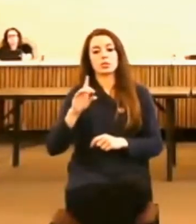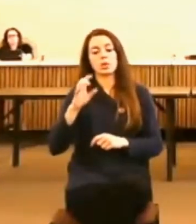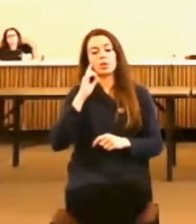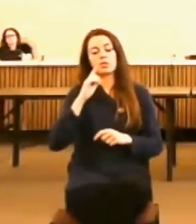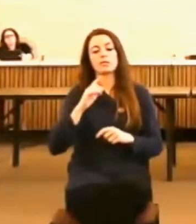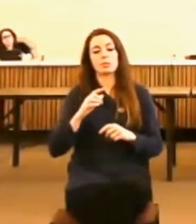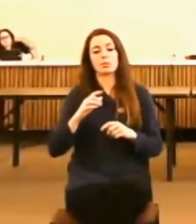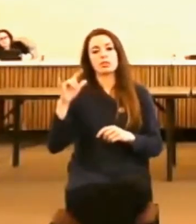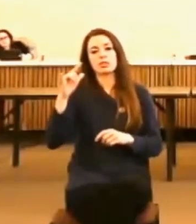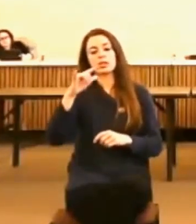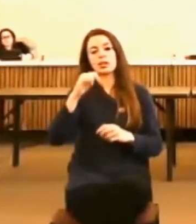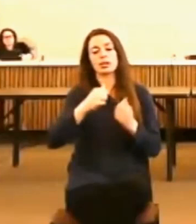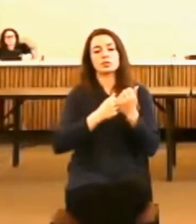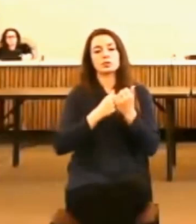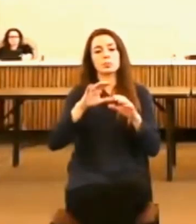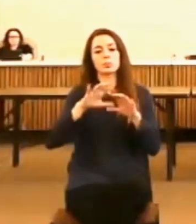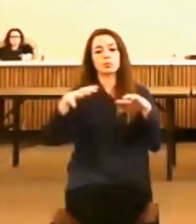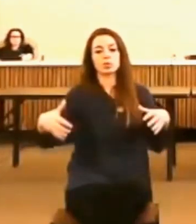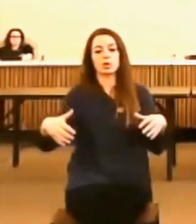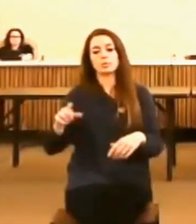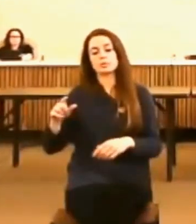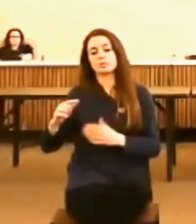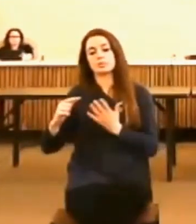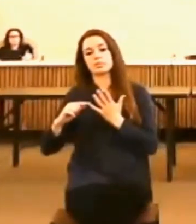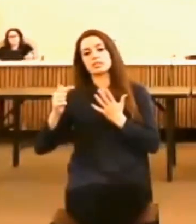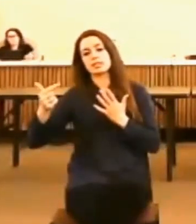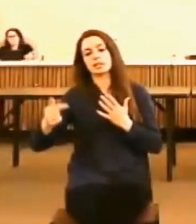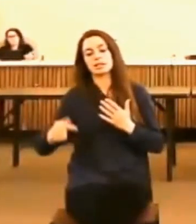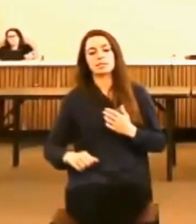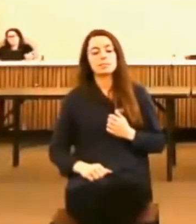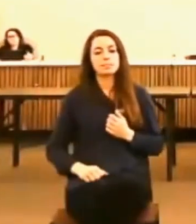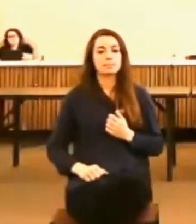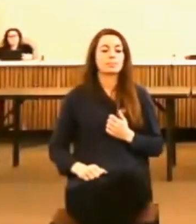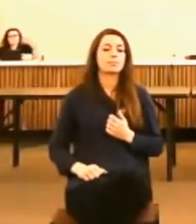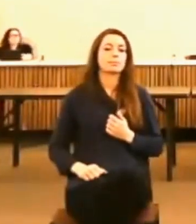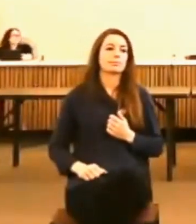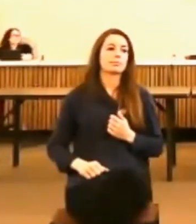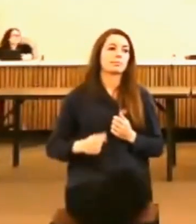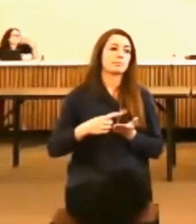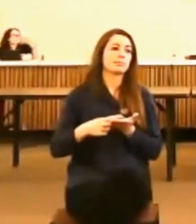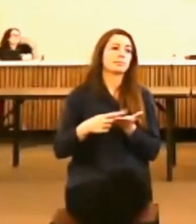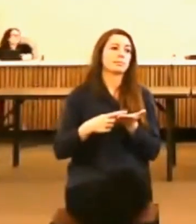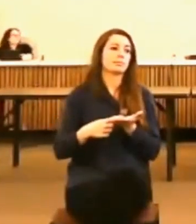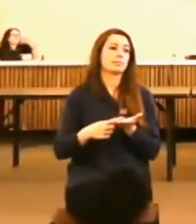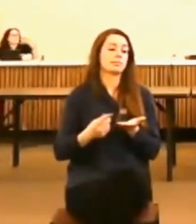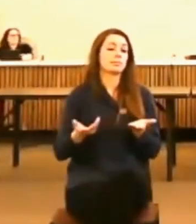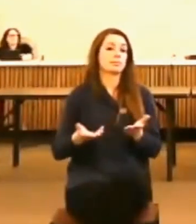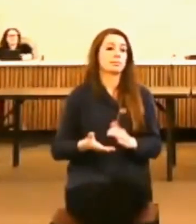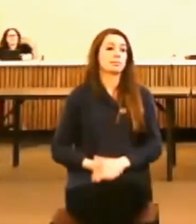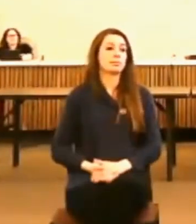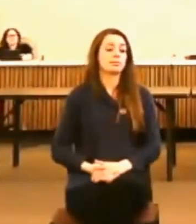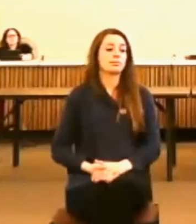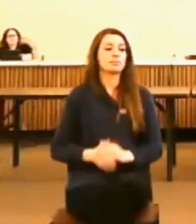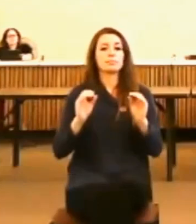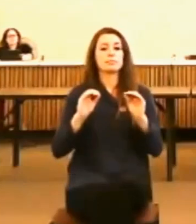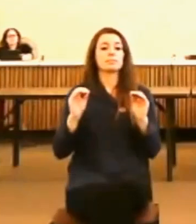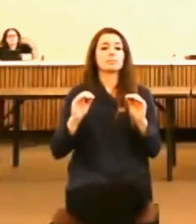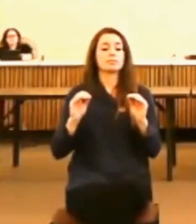This time, it was possible to obtain as many as four times more samples for genetic